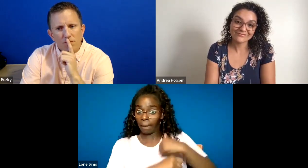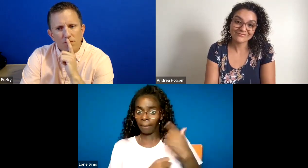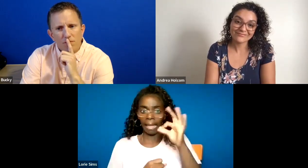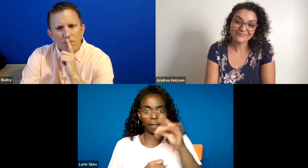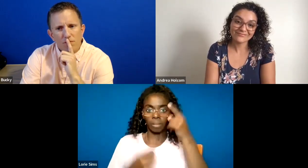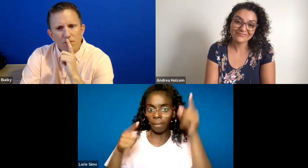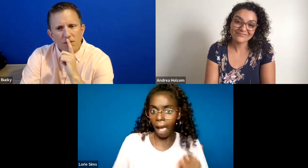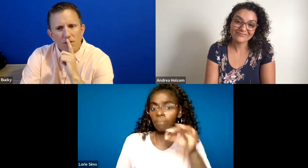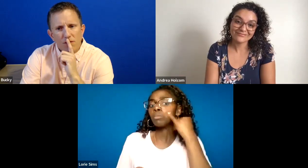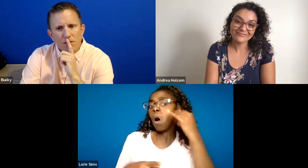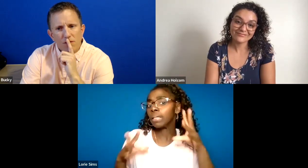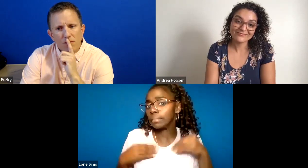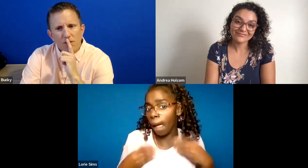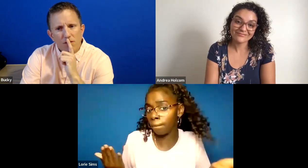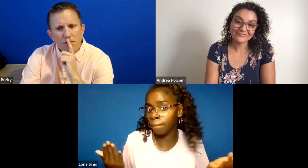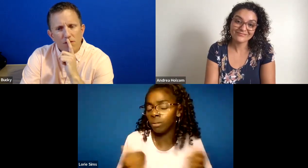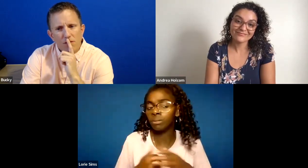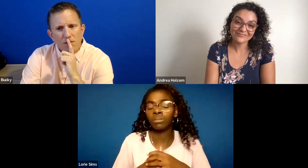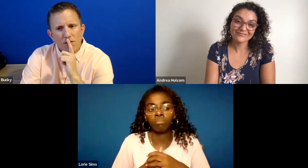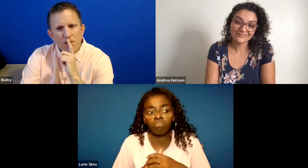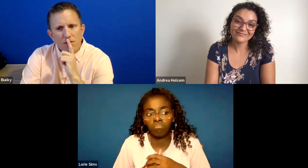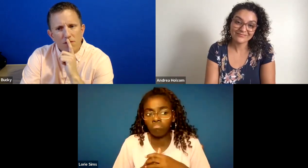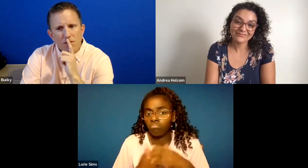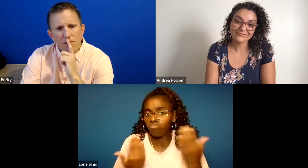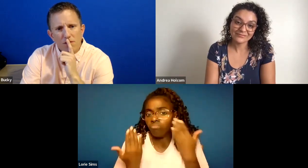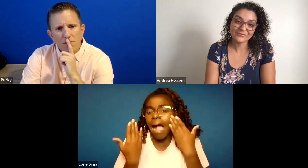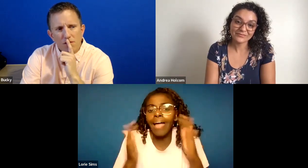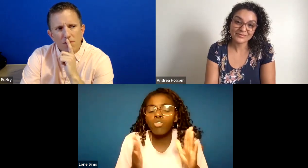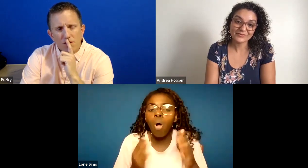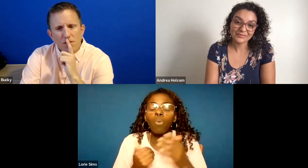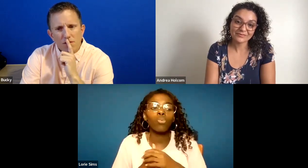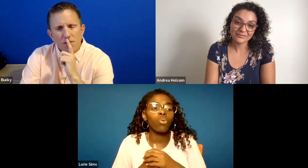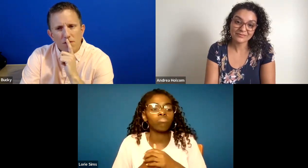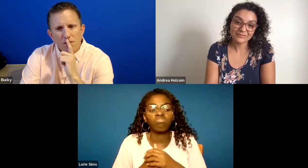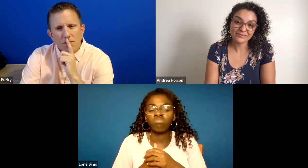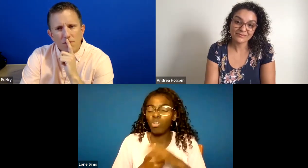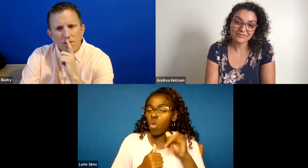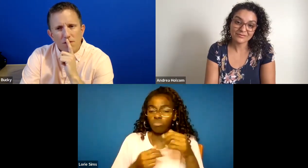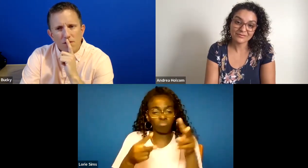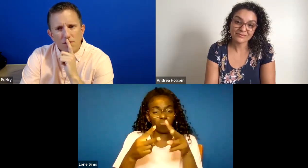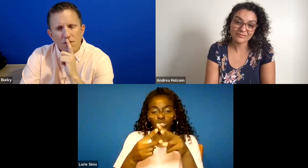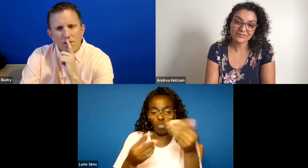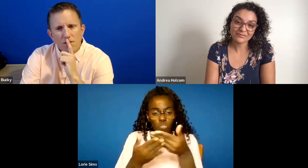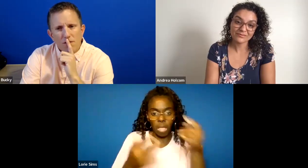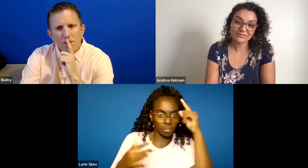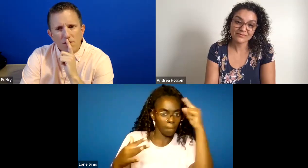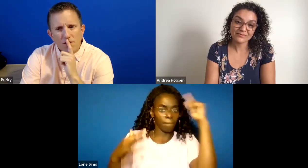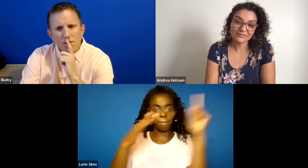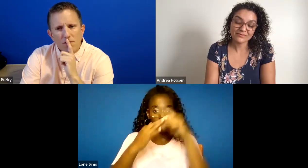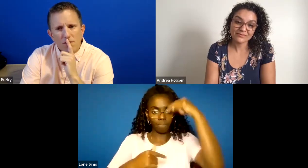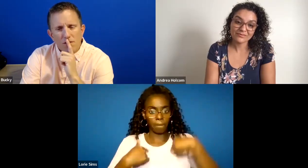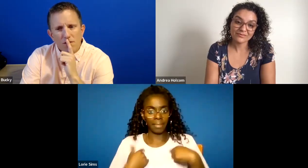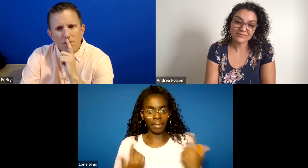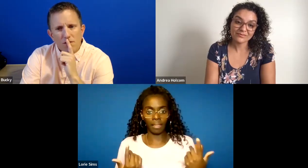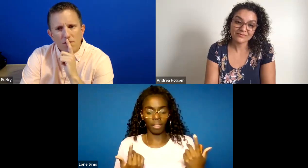supremacy? Where are they coming from? If something should happen as a result of this assignment, who's there to protect me? I didn't have a clue. So